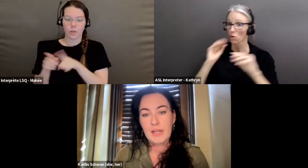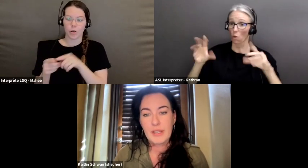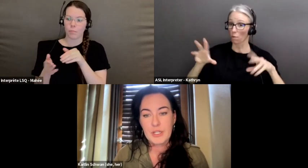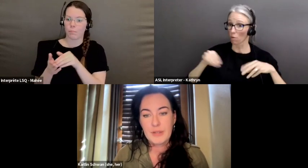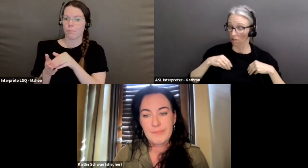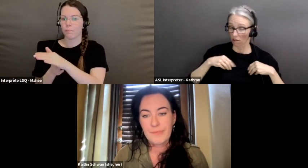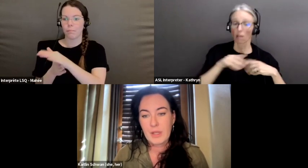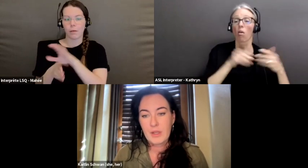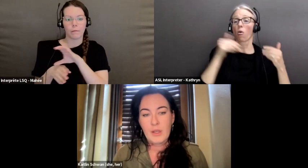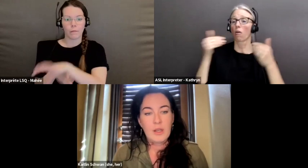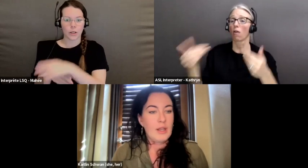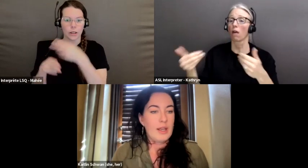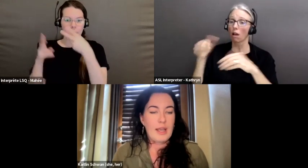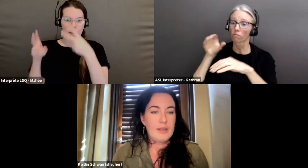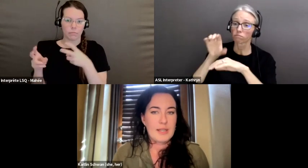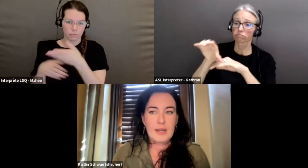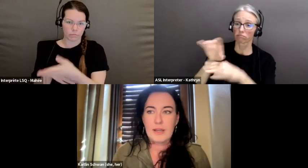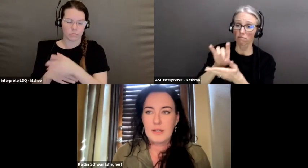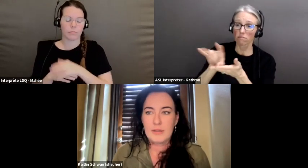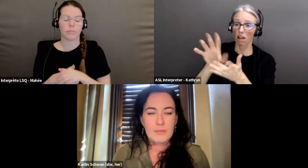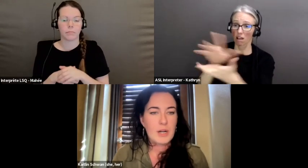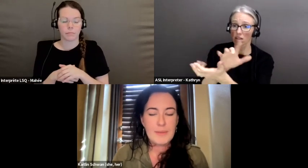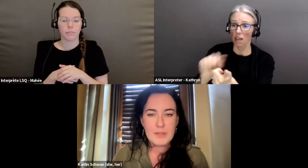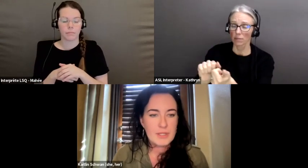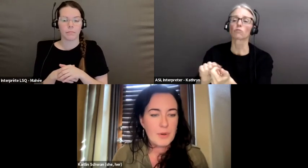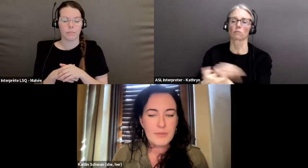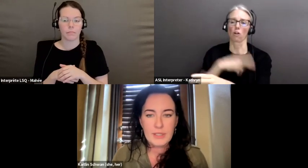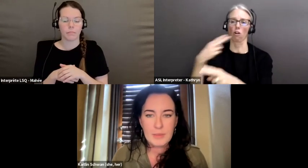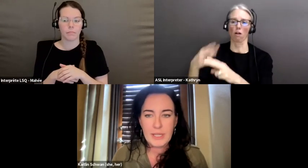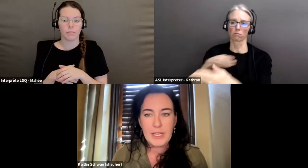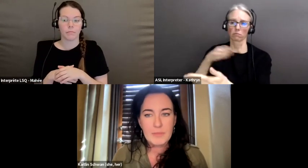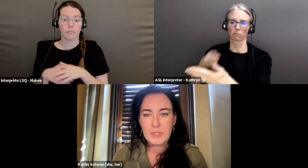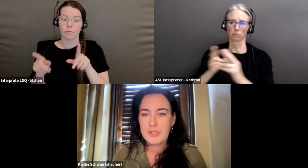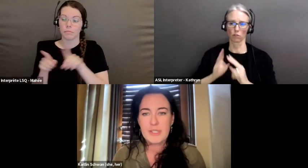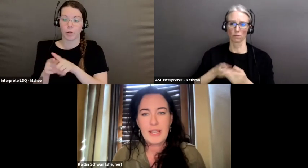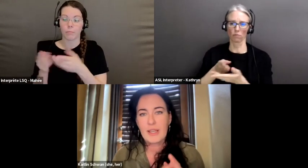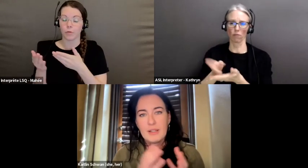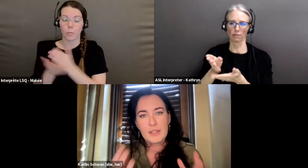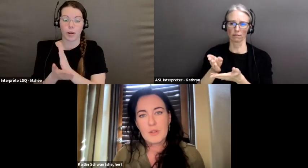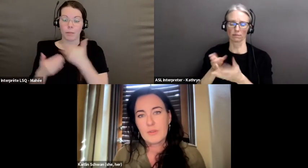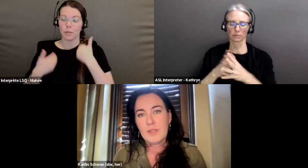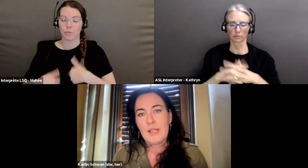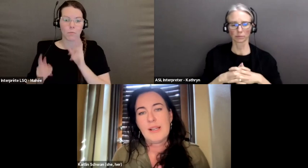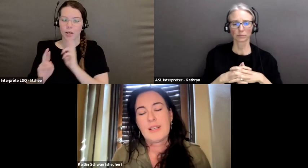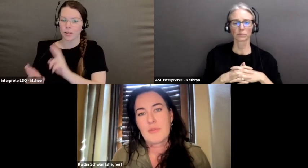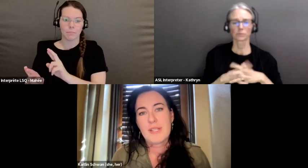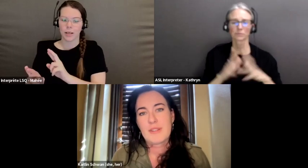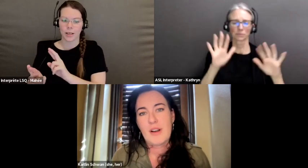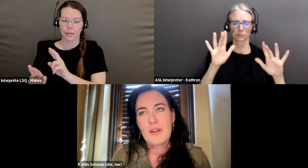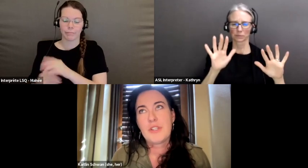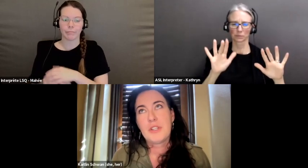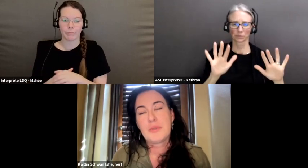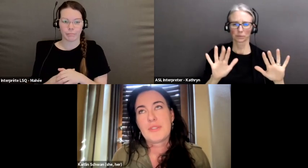rights violation. And perhaps I'll skip over a little bit here, but just to say, you know,